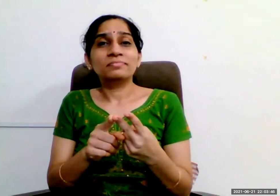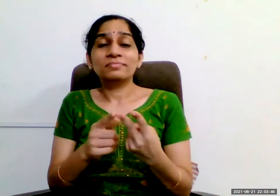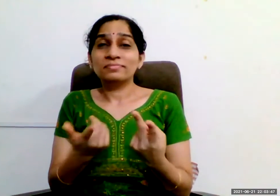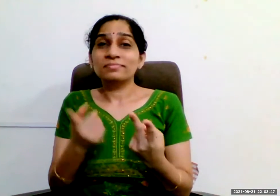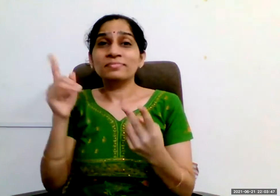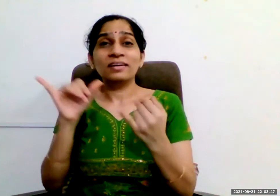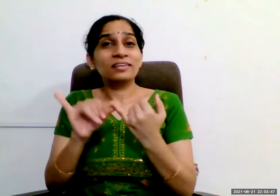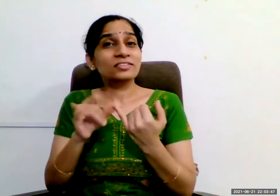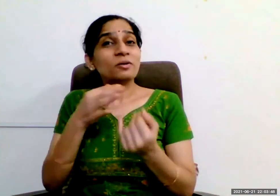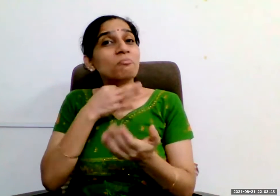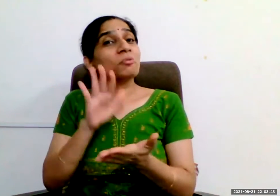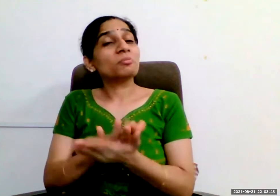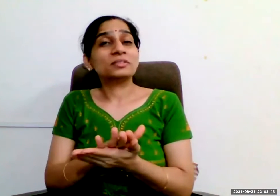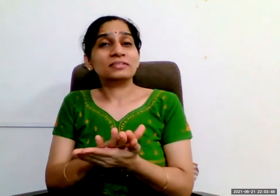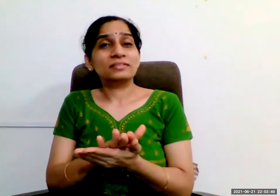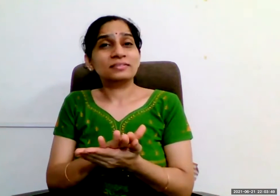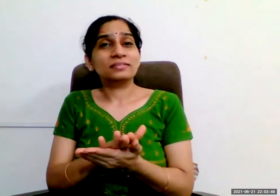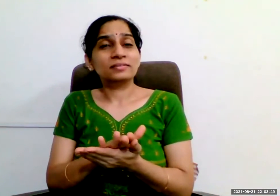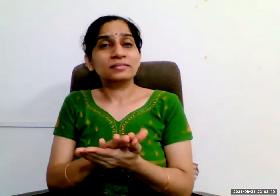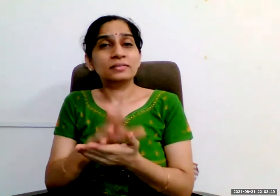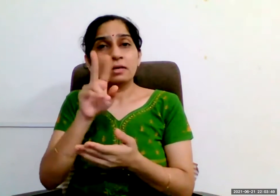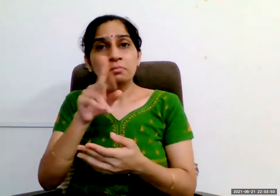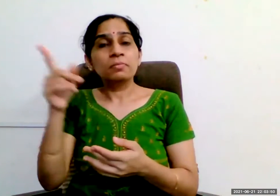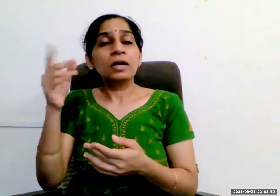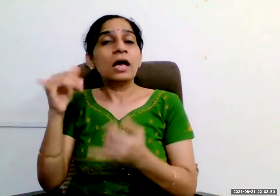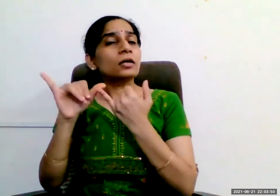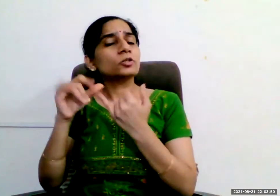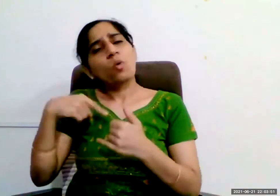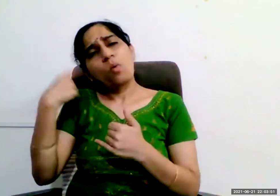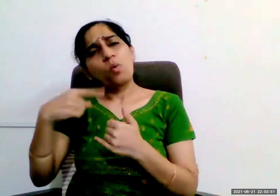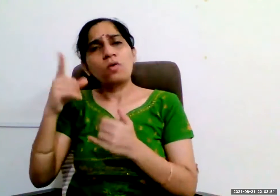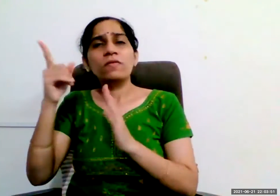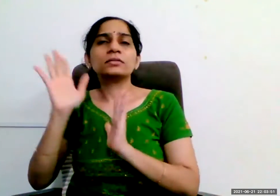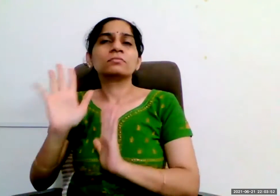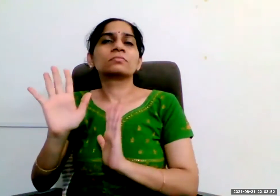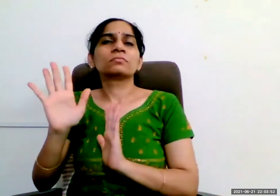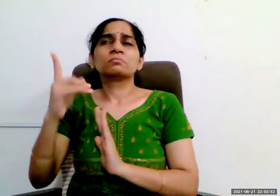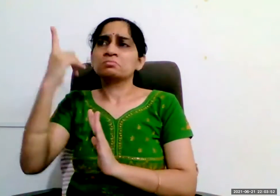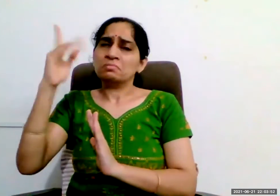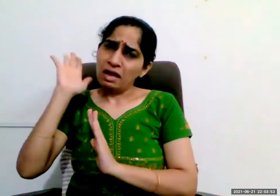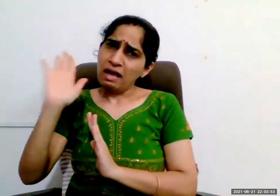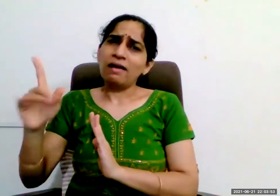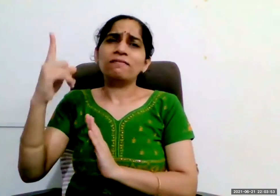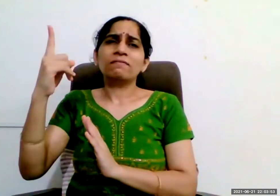is always there to protect his devotees. He personally looks after into his devotees. Now,